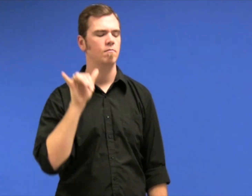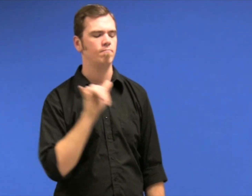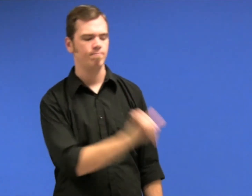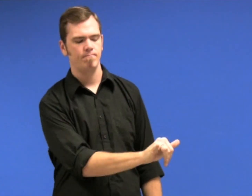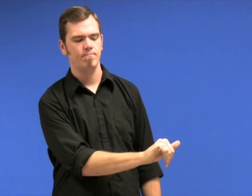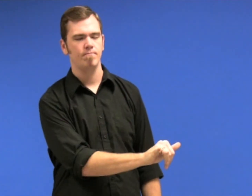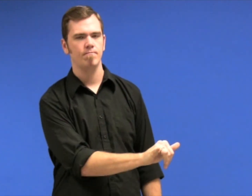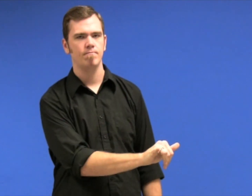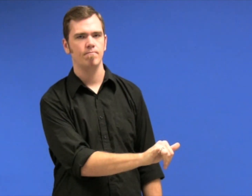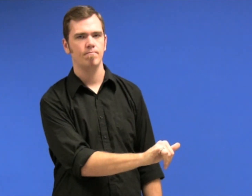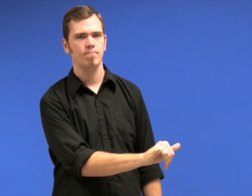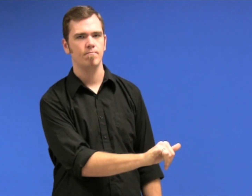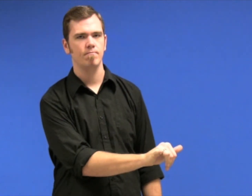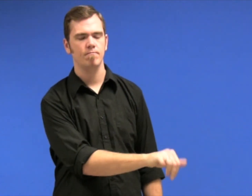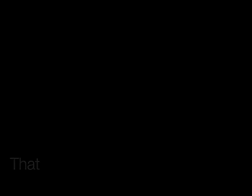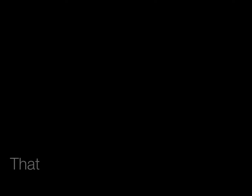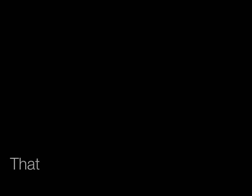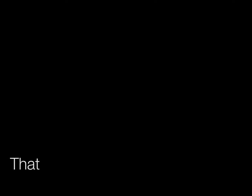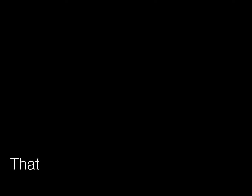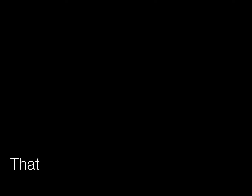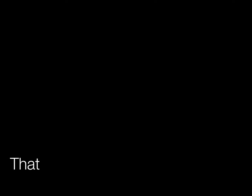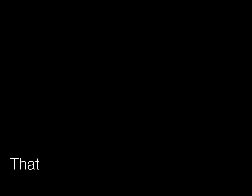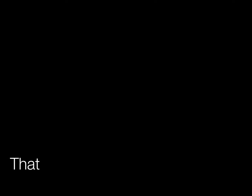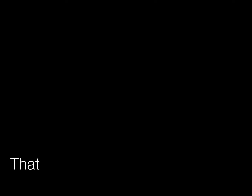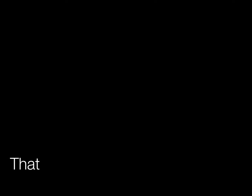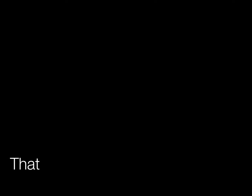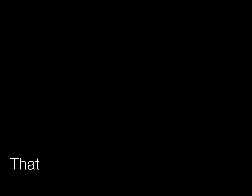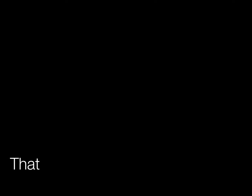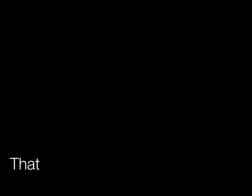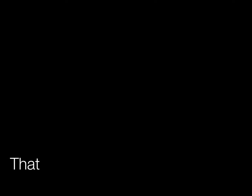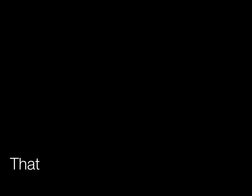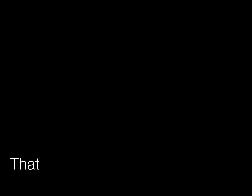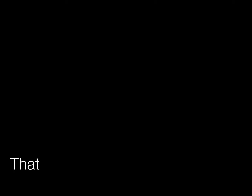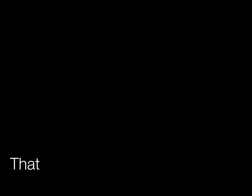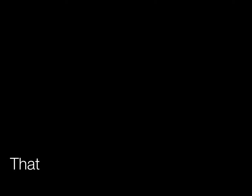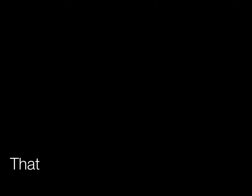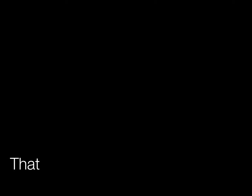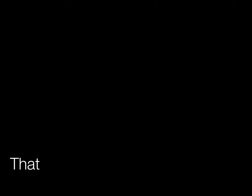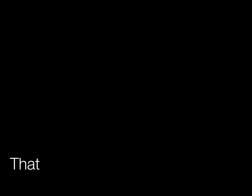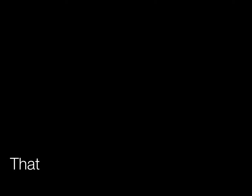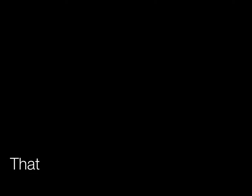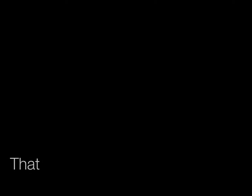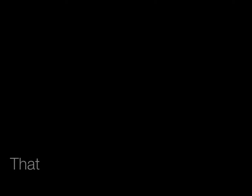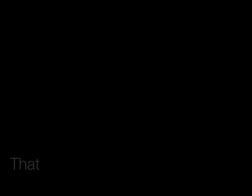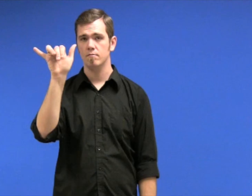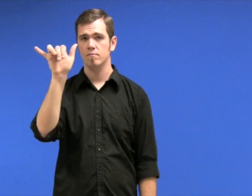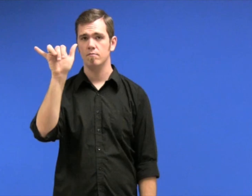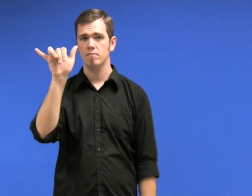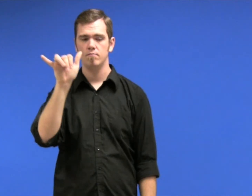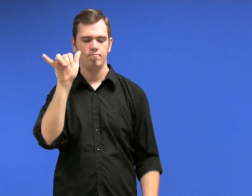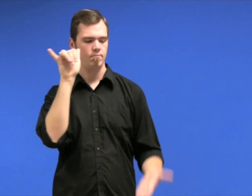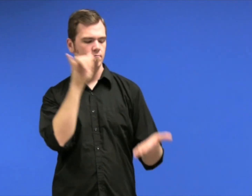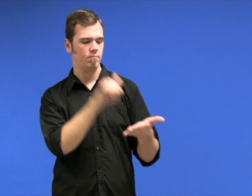is. Now, if that isn't in the room, then you would sign